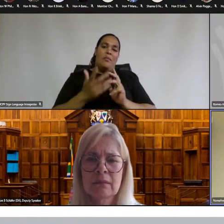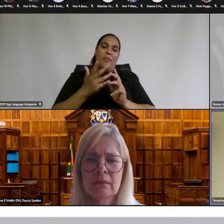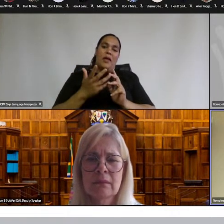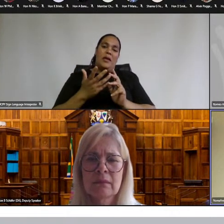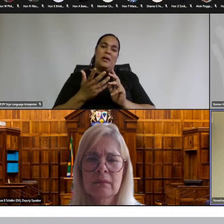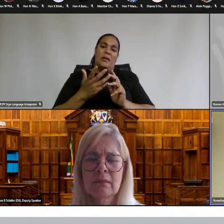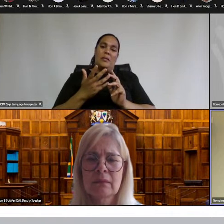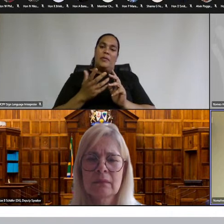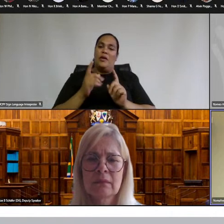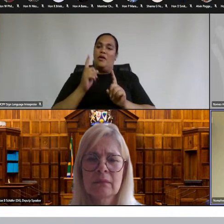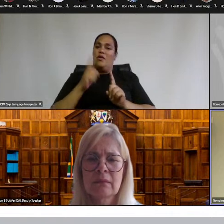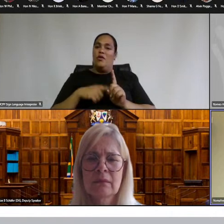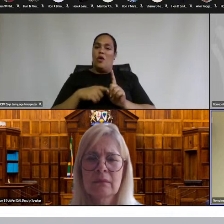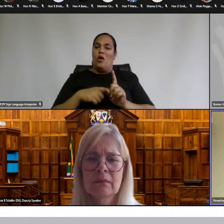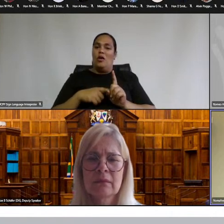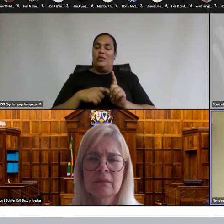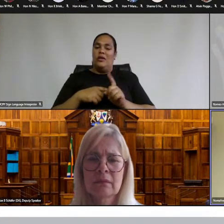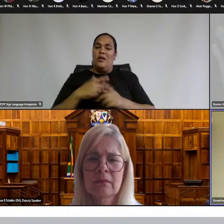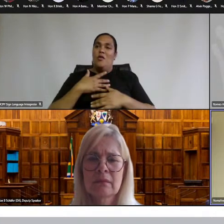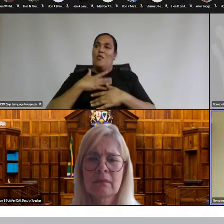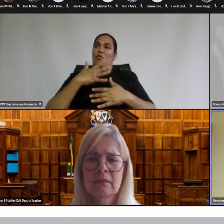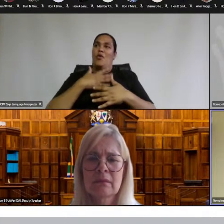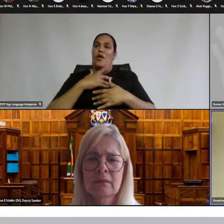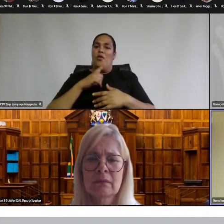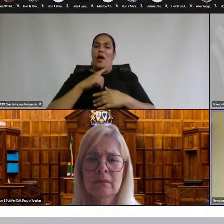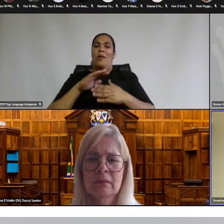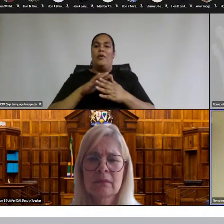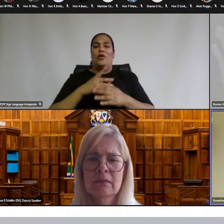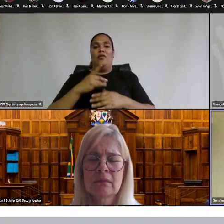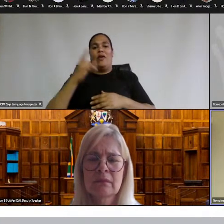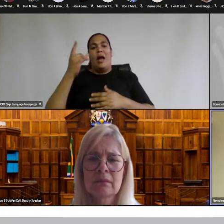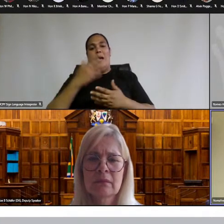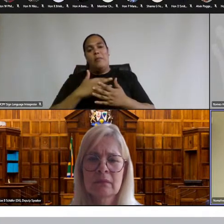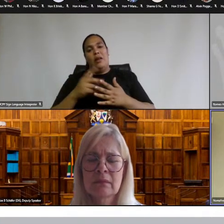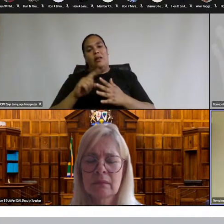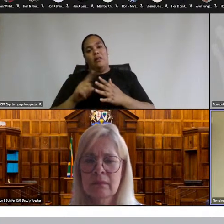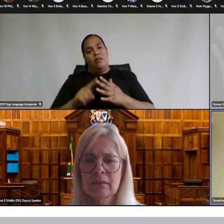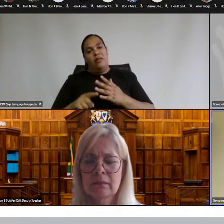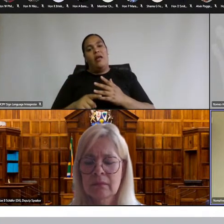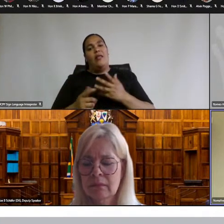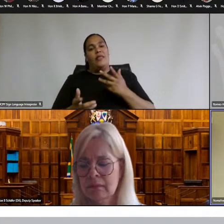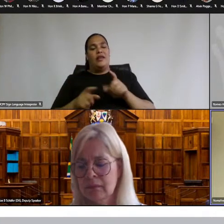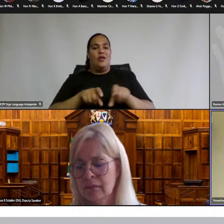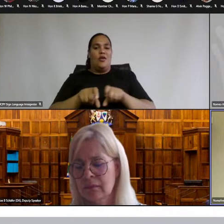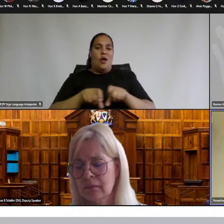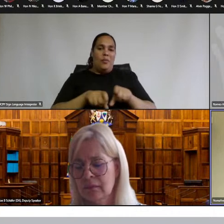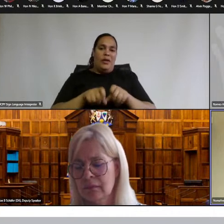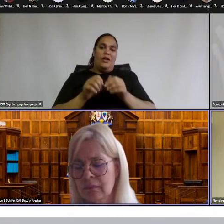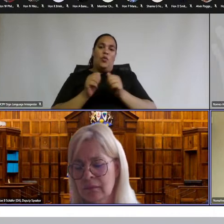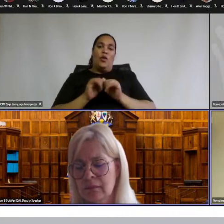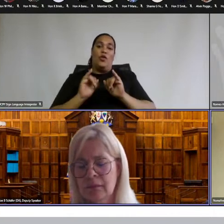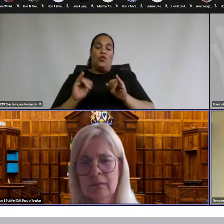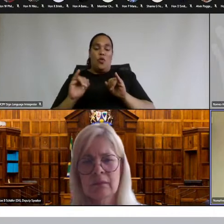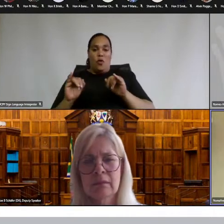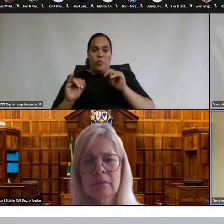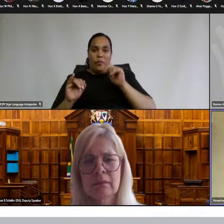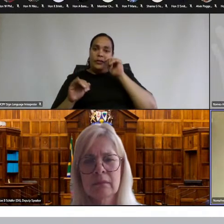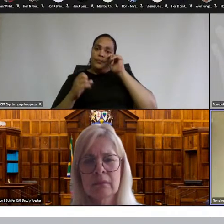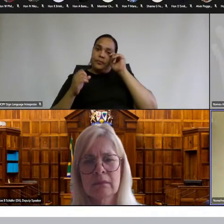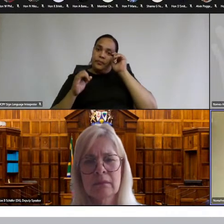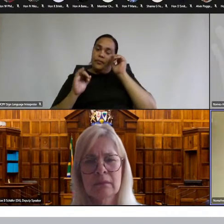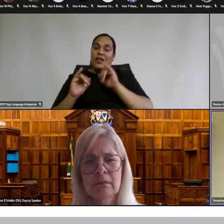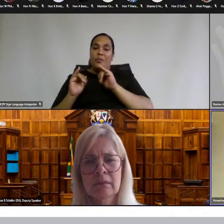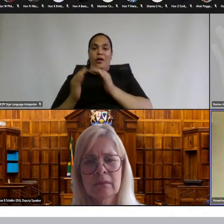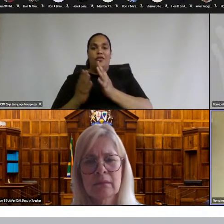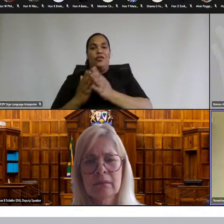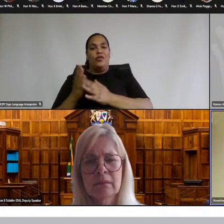be able to breathe because of the hypertension and all of those, and then it competes with a trauma emergency through